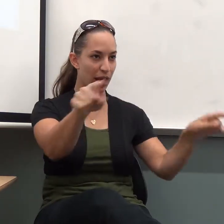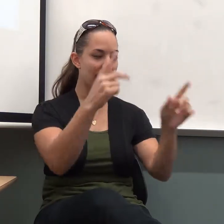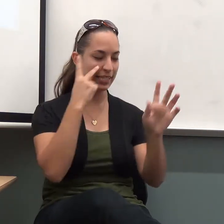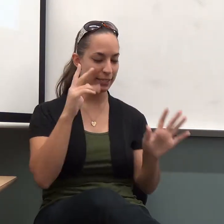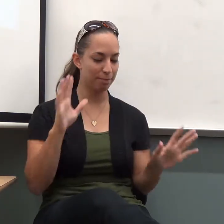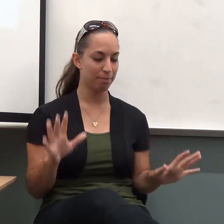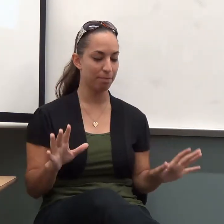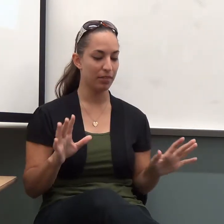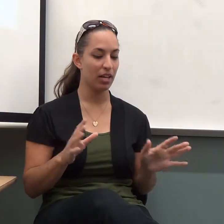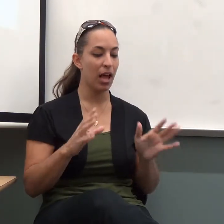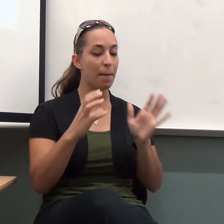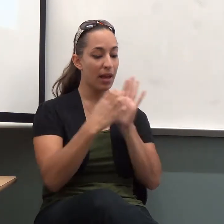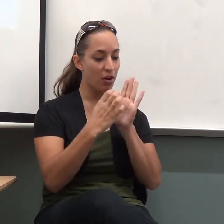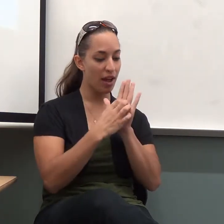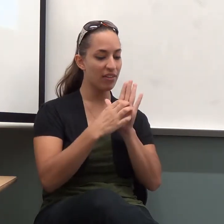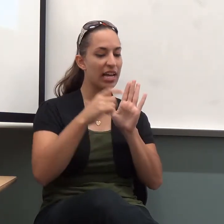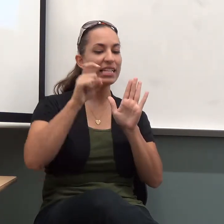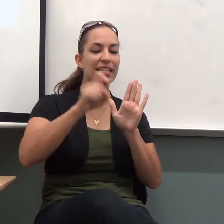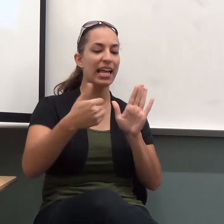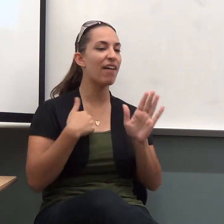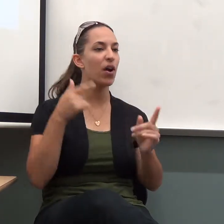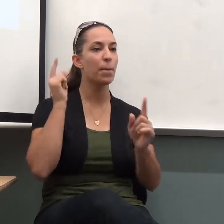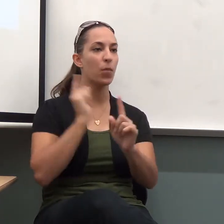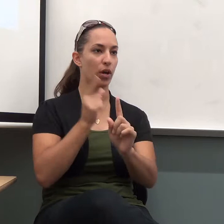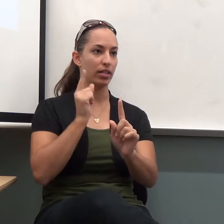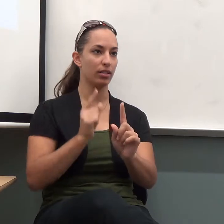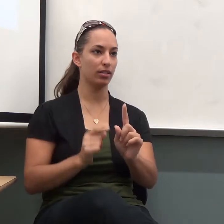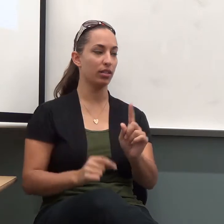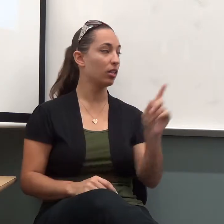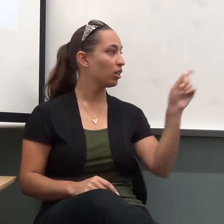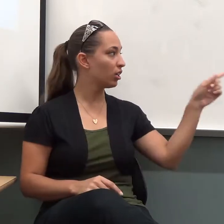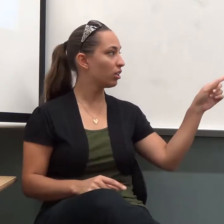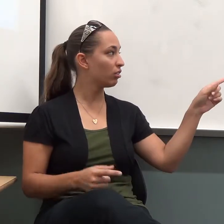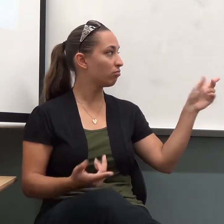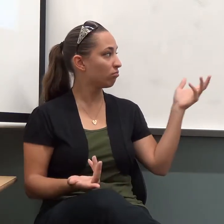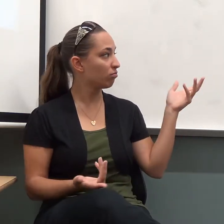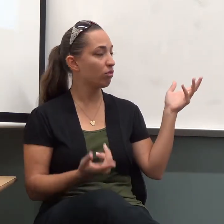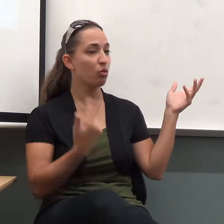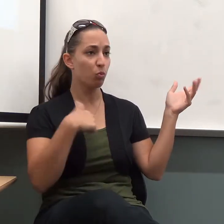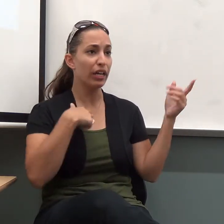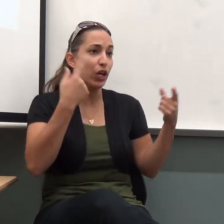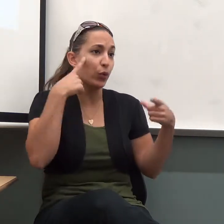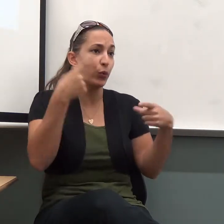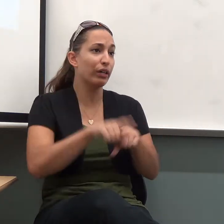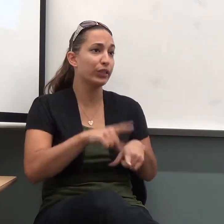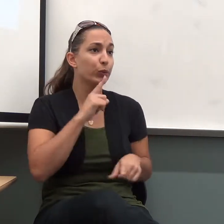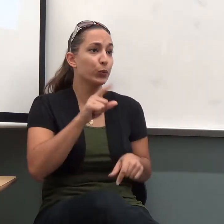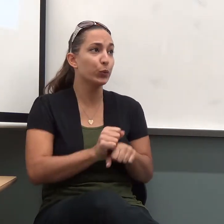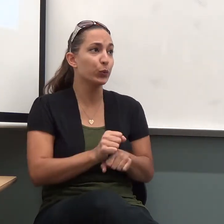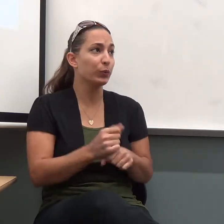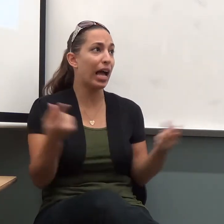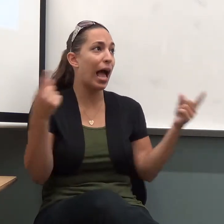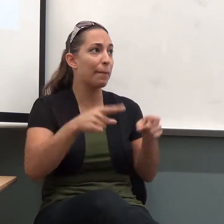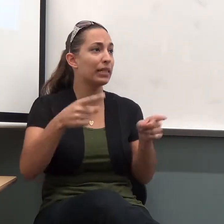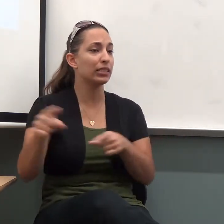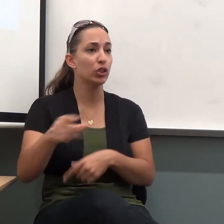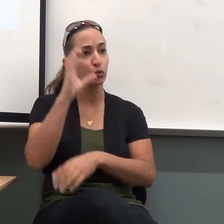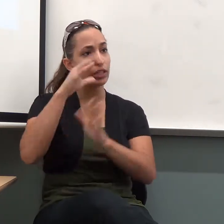has to argue a point. This doesn't argue a point. We agree that this is the case. Strangers give out a lot of candy on Halloween. Okay,